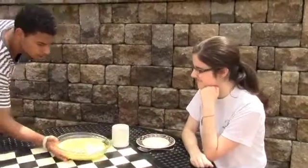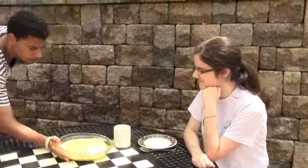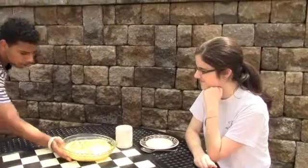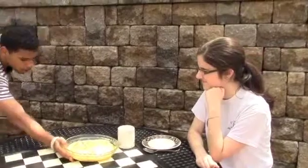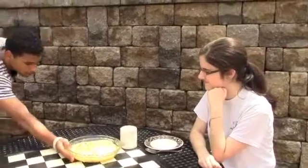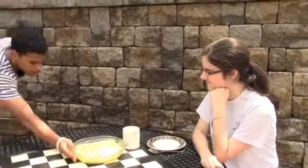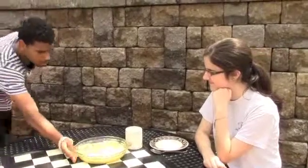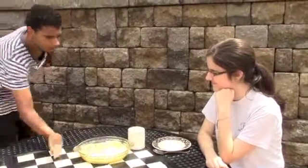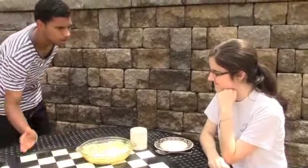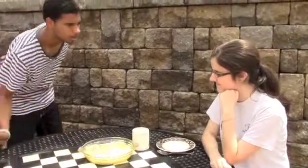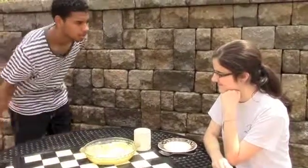Here you go.